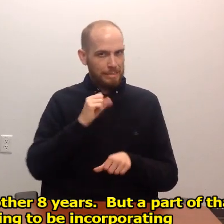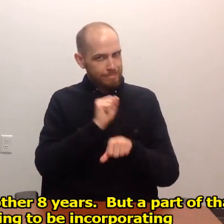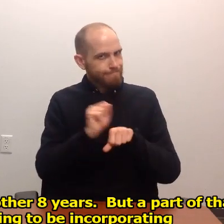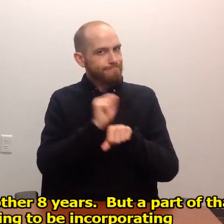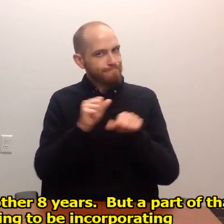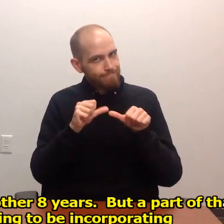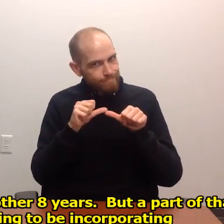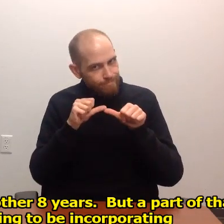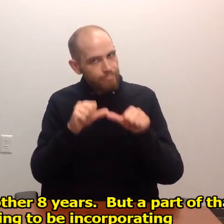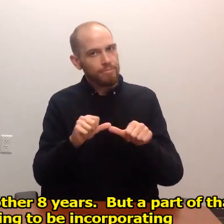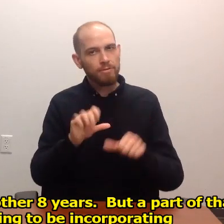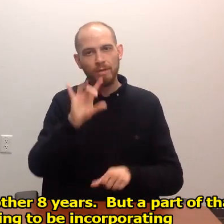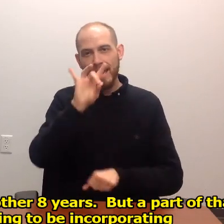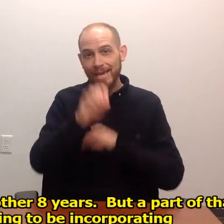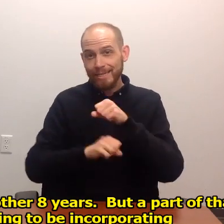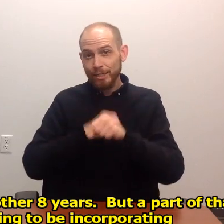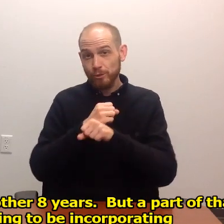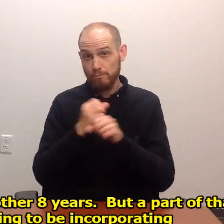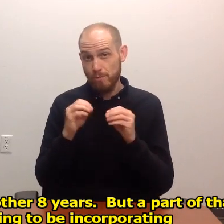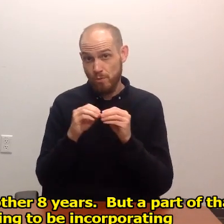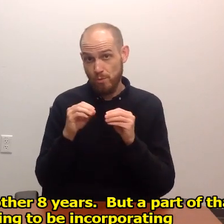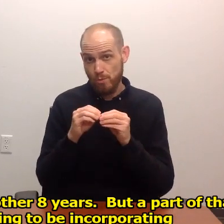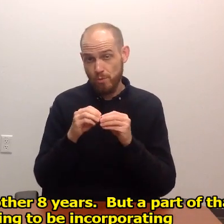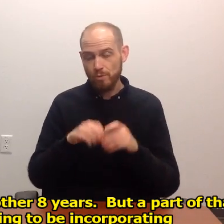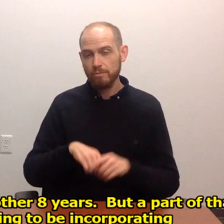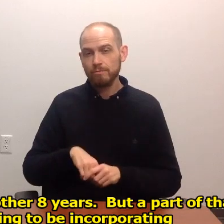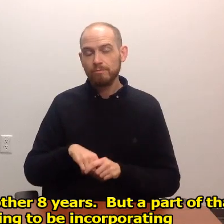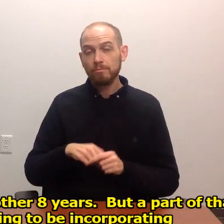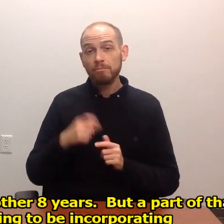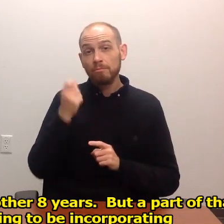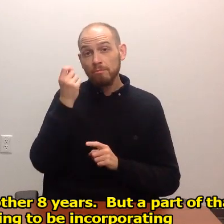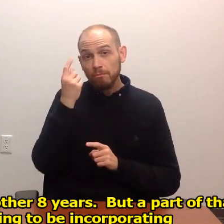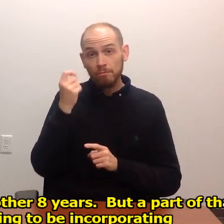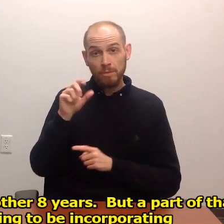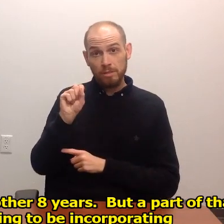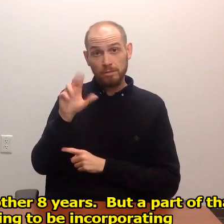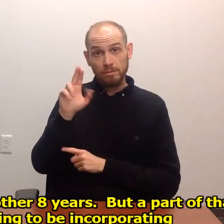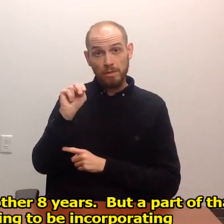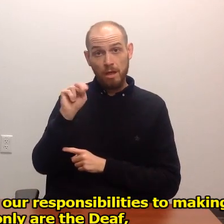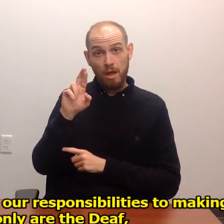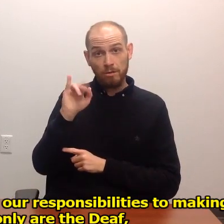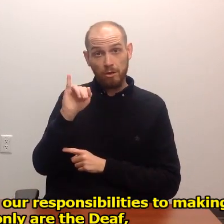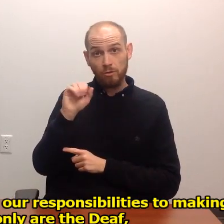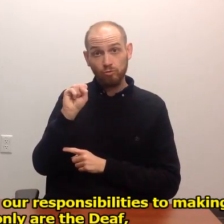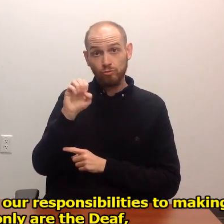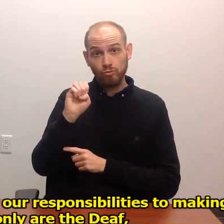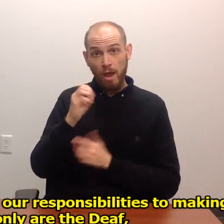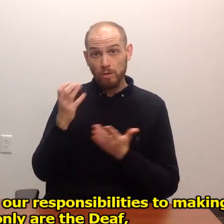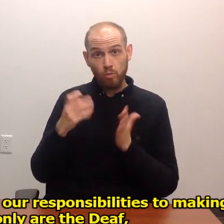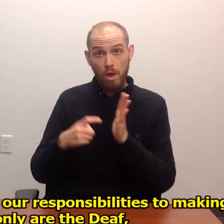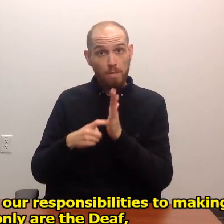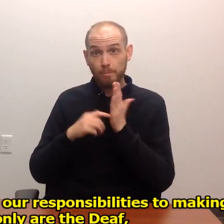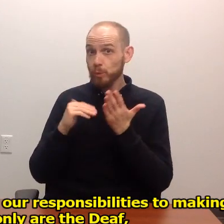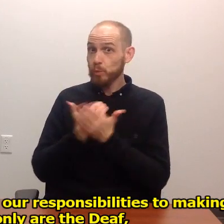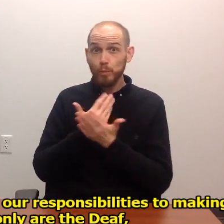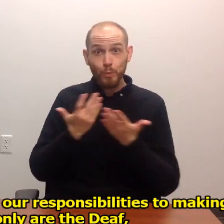years. But a part of that Sunrise is we are going to be incorporating deaf-blind